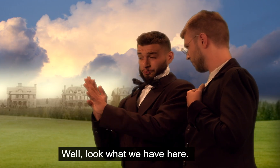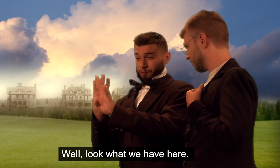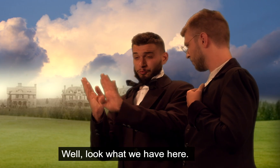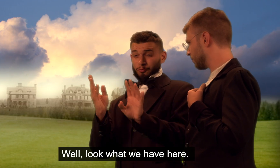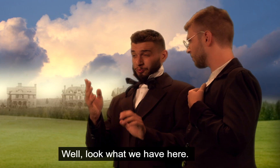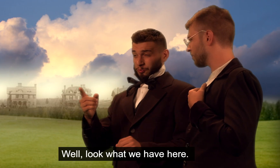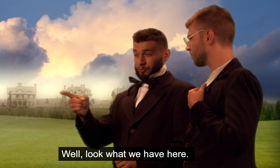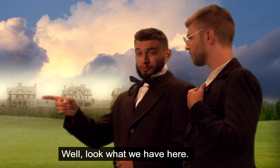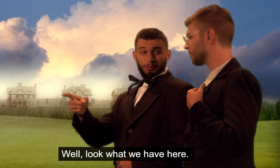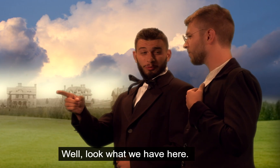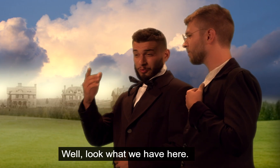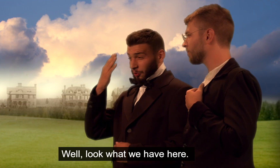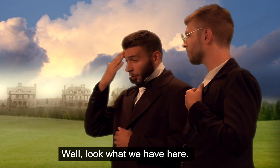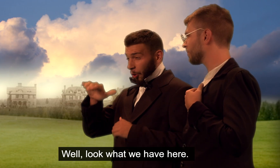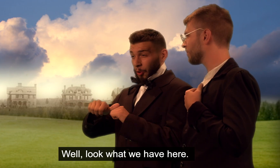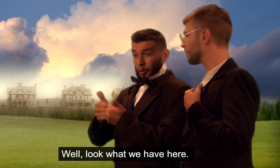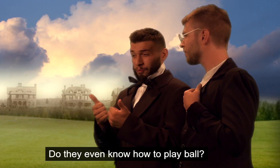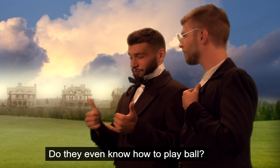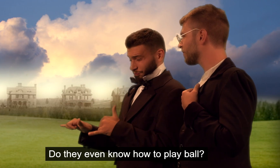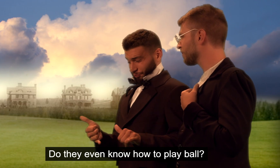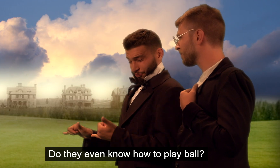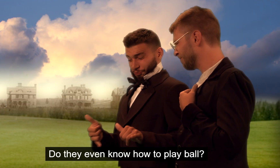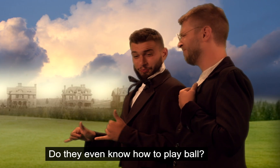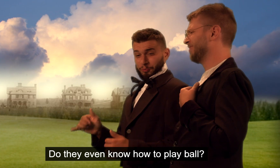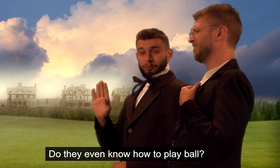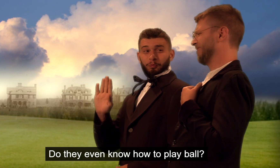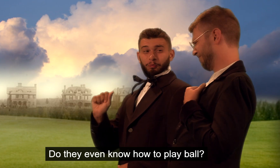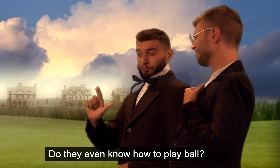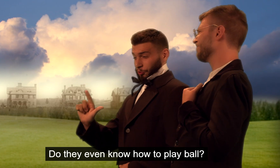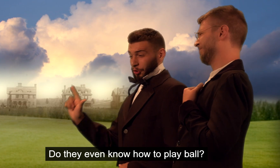Well, look what we have here. Do they even know how to play ball?